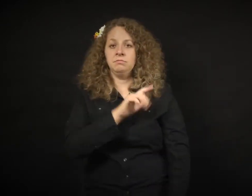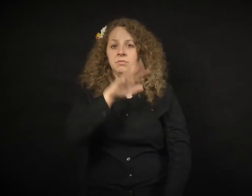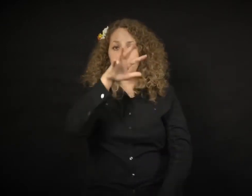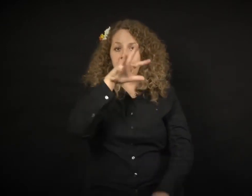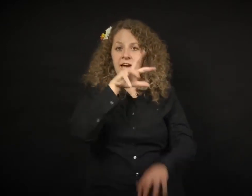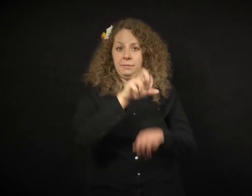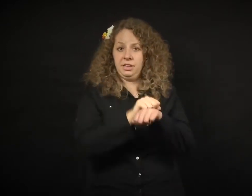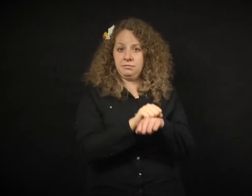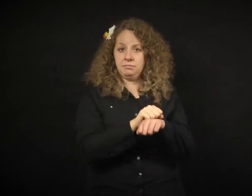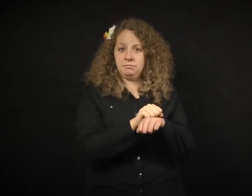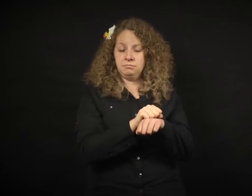A habit,